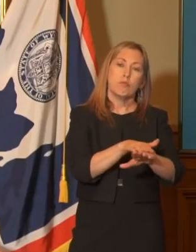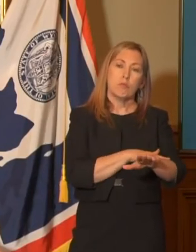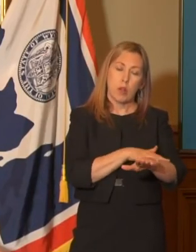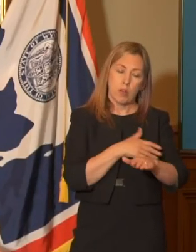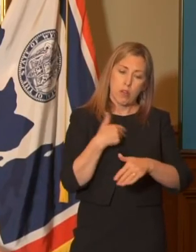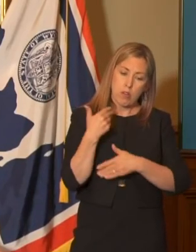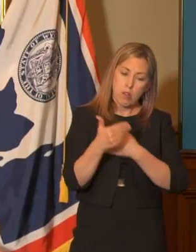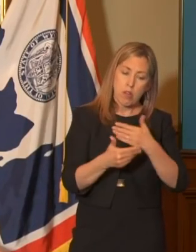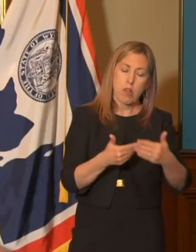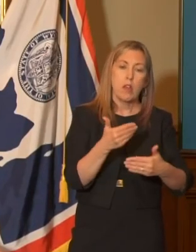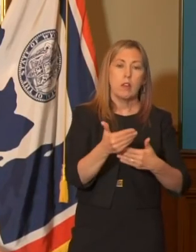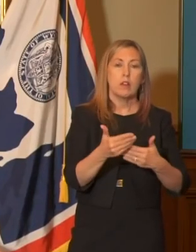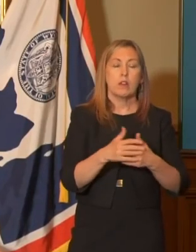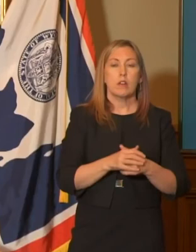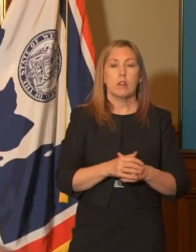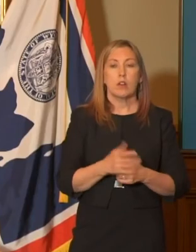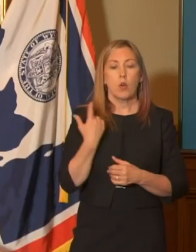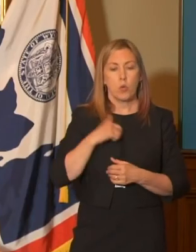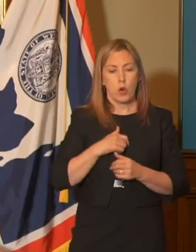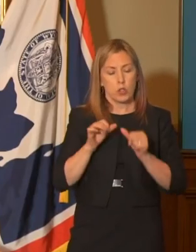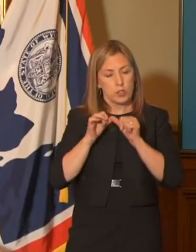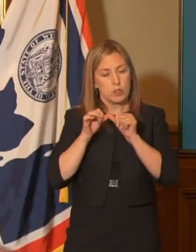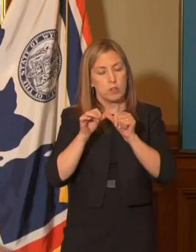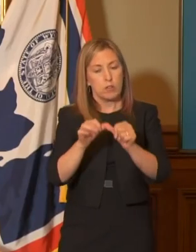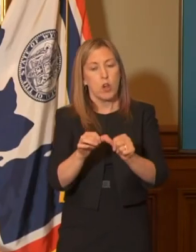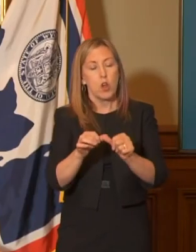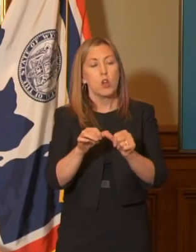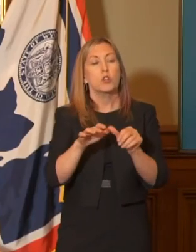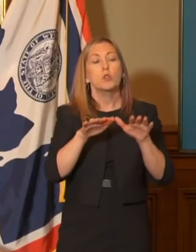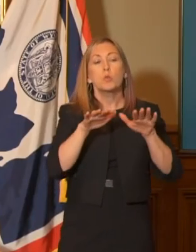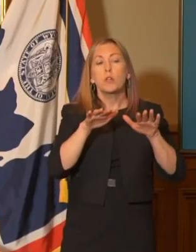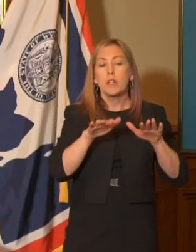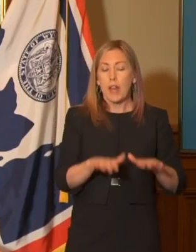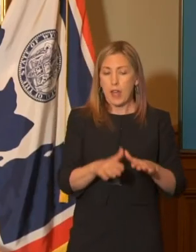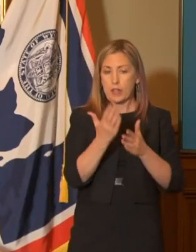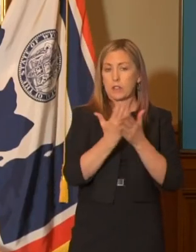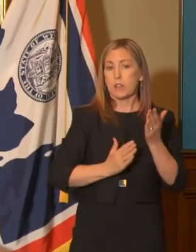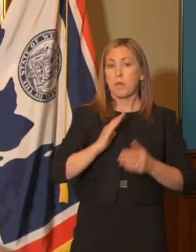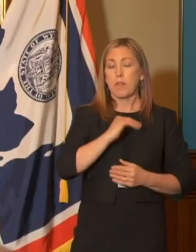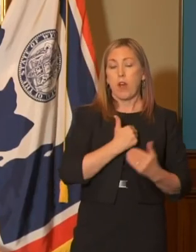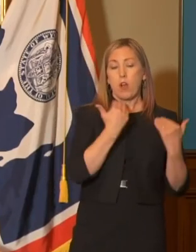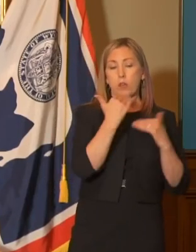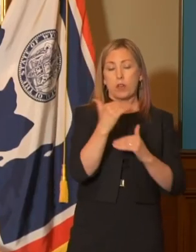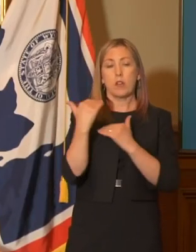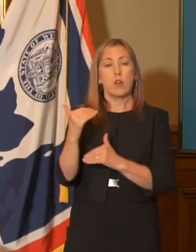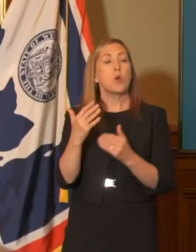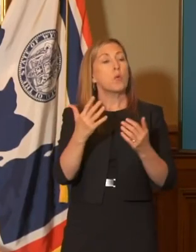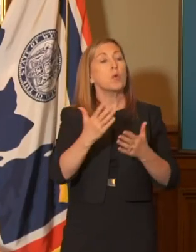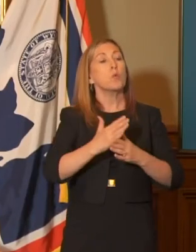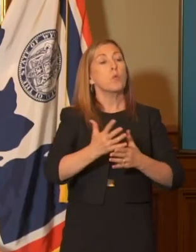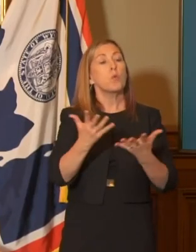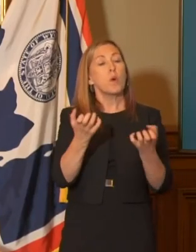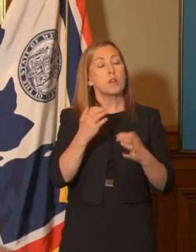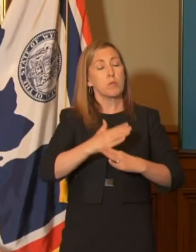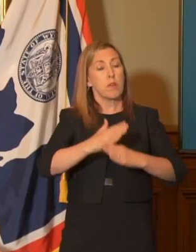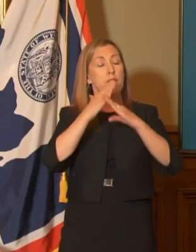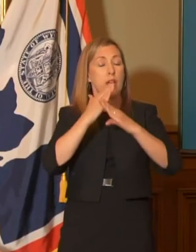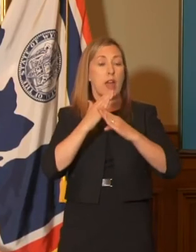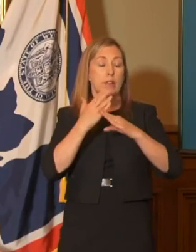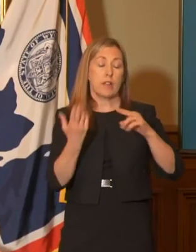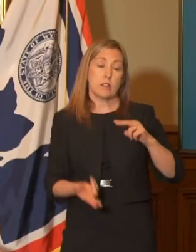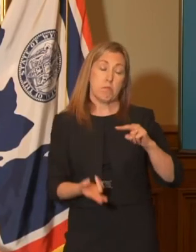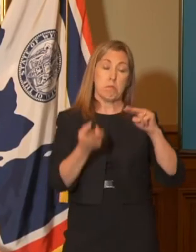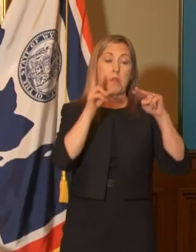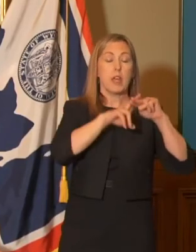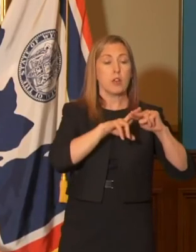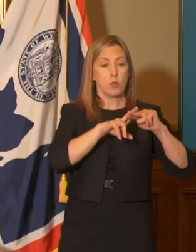way, moving forward to relax some of these restrictions to prevent this large increase in cases